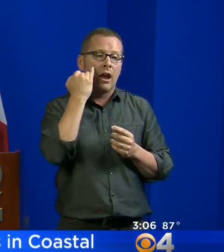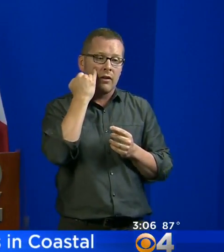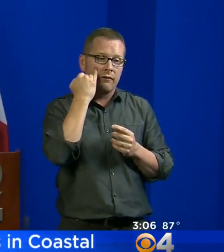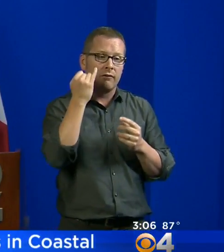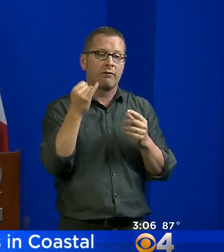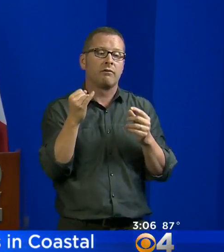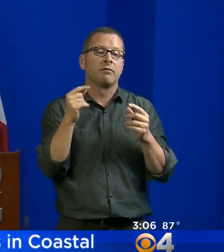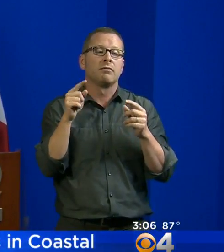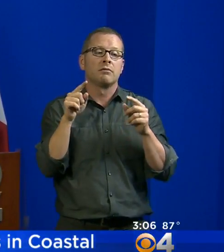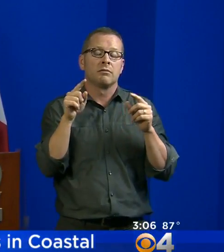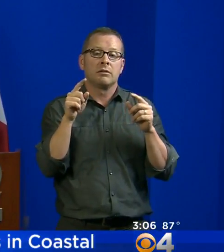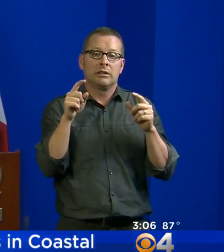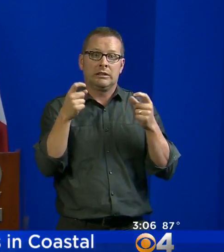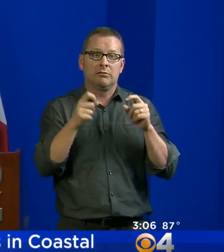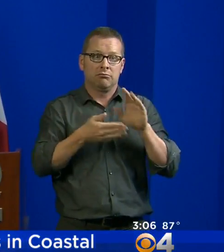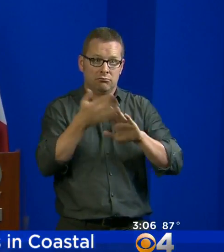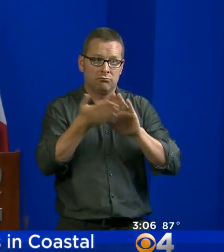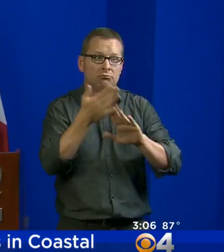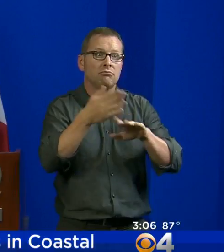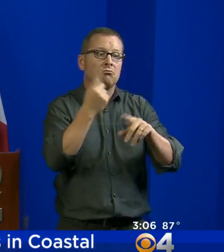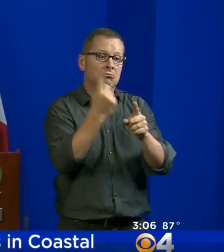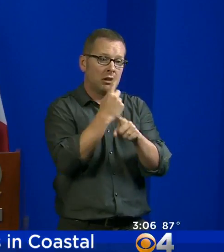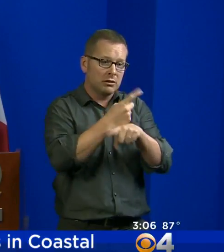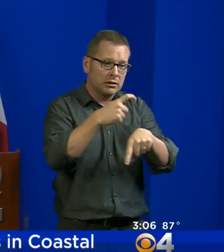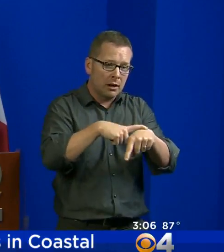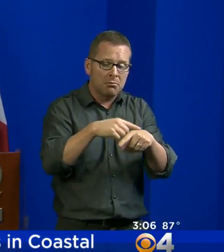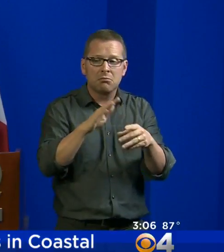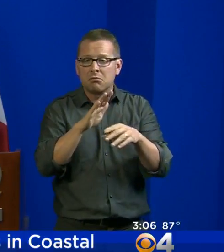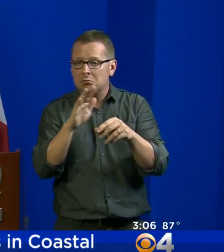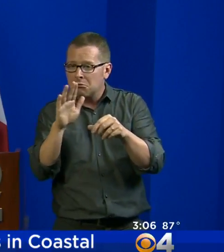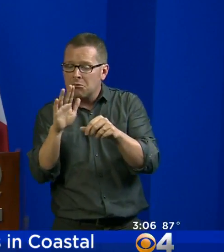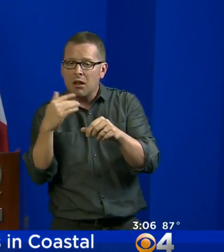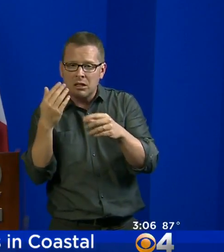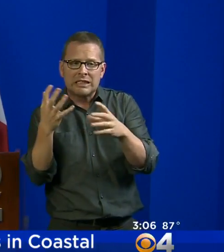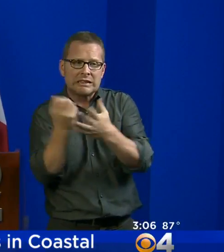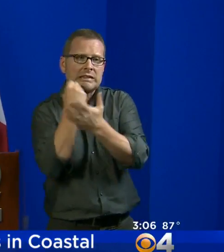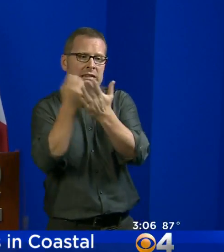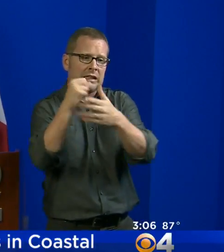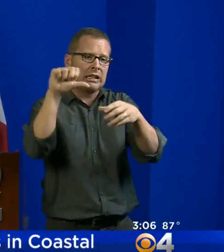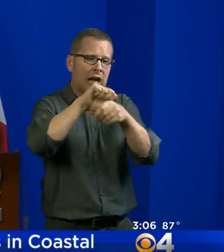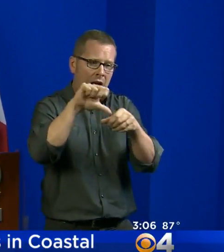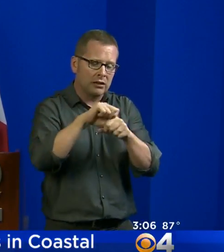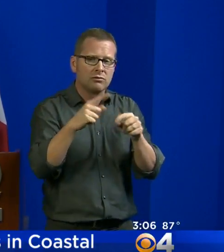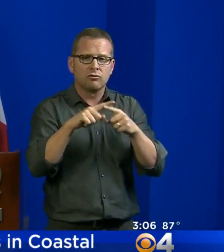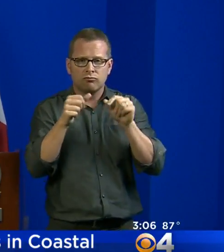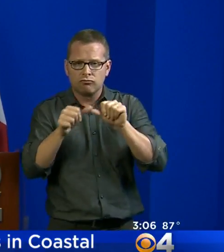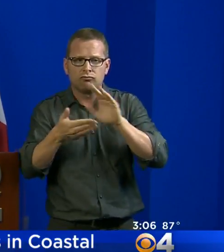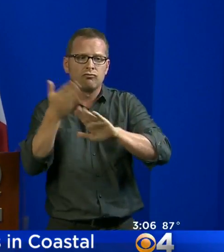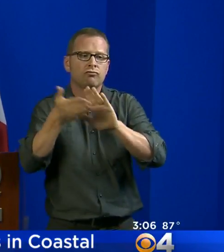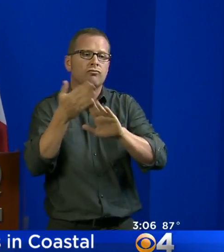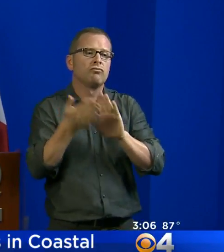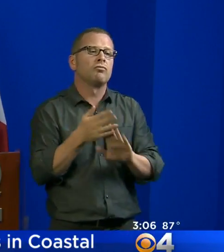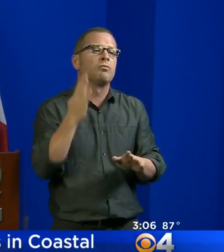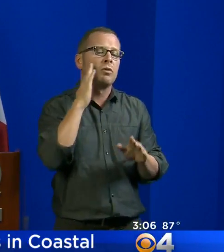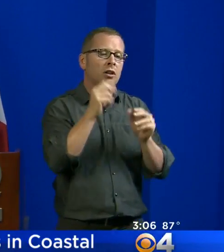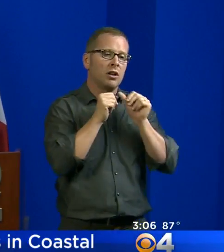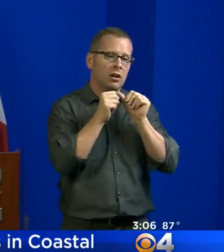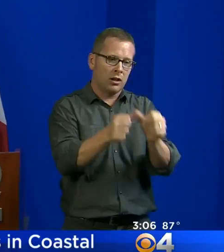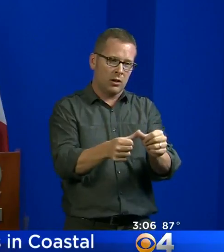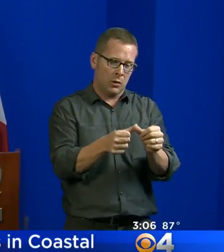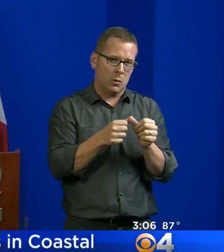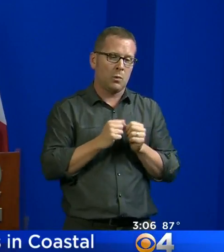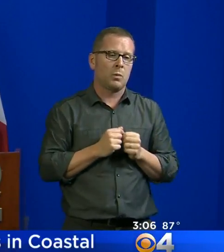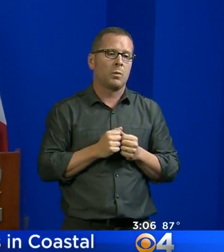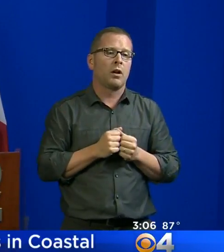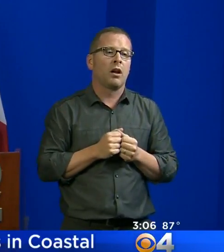sustained tropical storm force winds. Animal Care is currently preparing its shelter to ensure the health, welfare, and safety